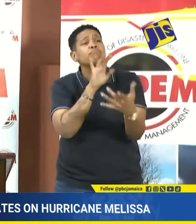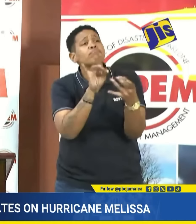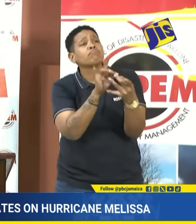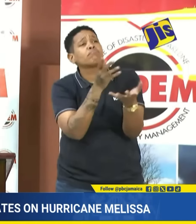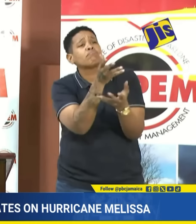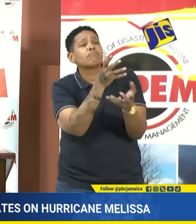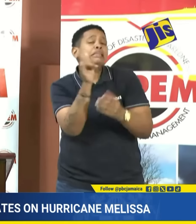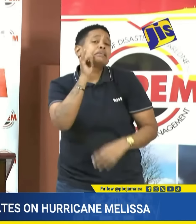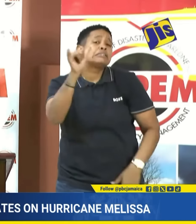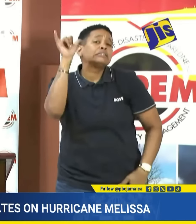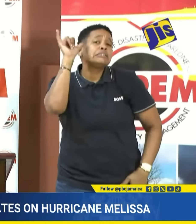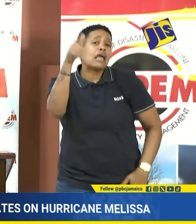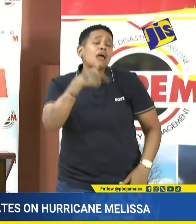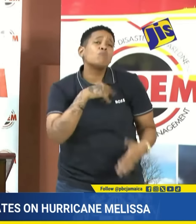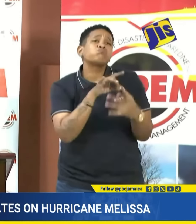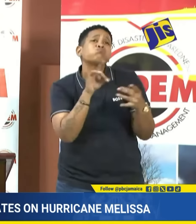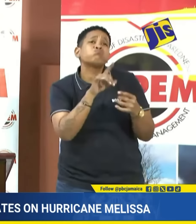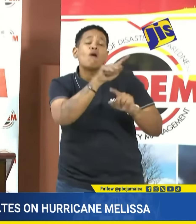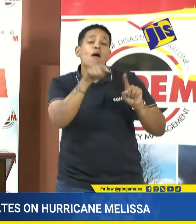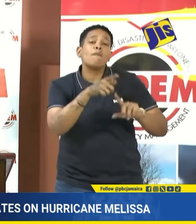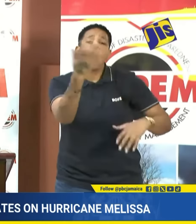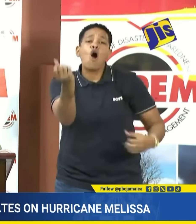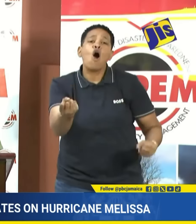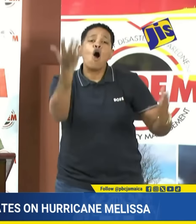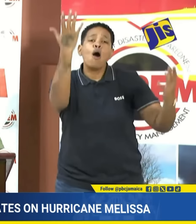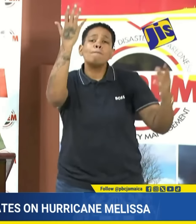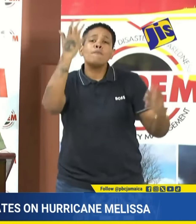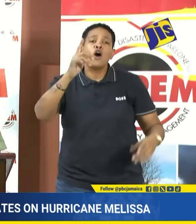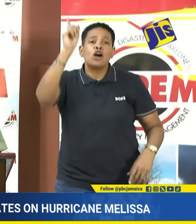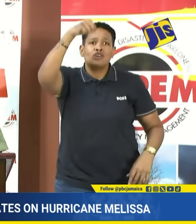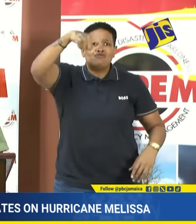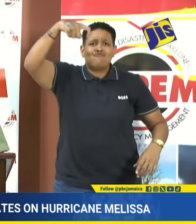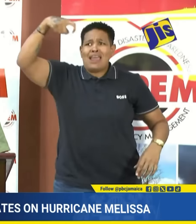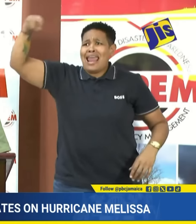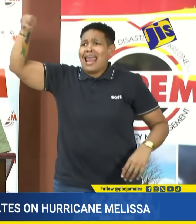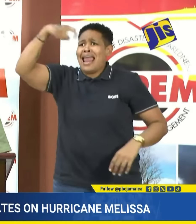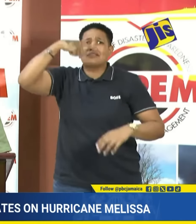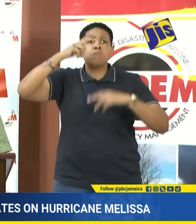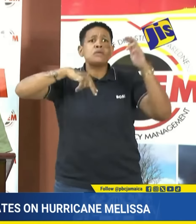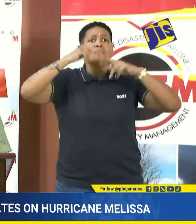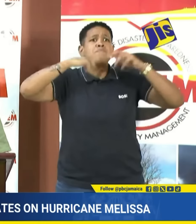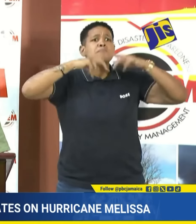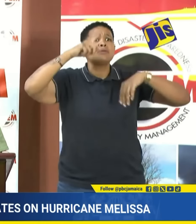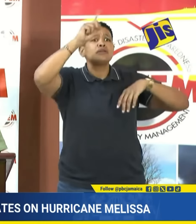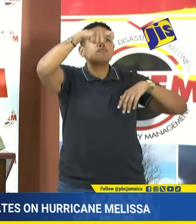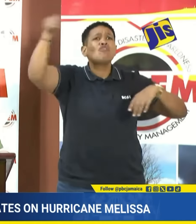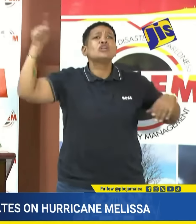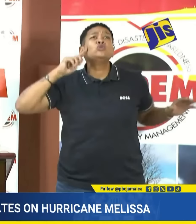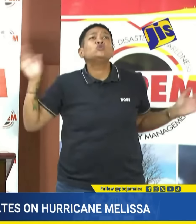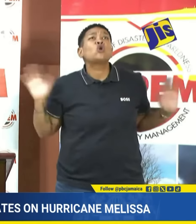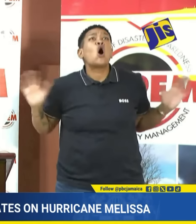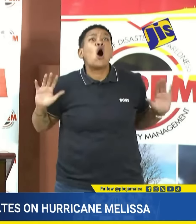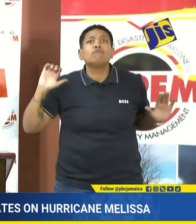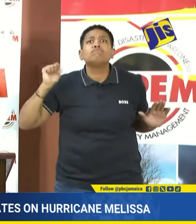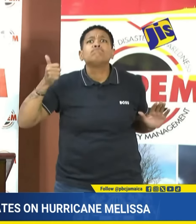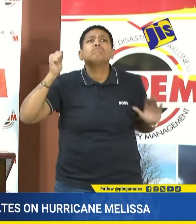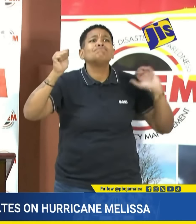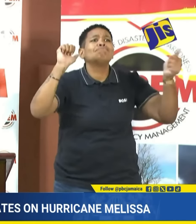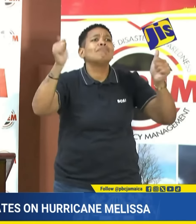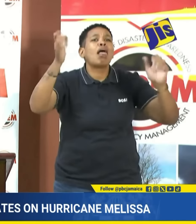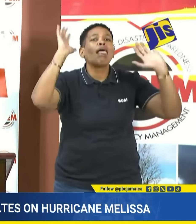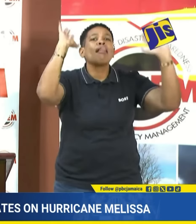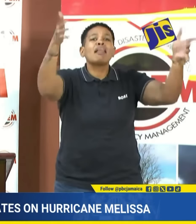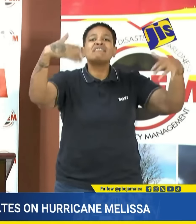spoke yesterday about the number of cranes, construction cranes, that are